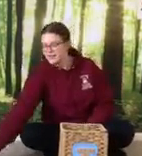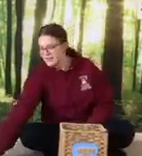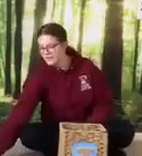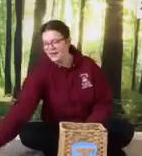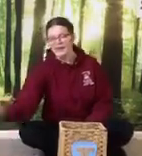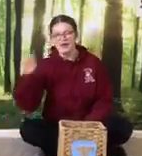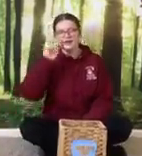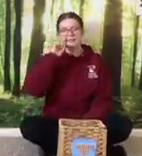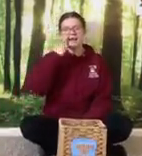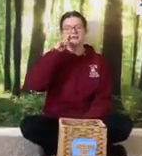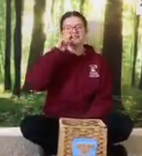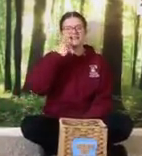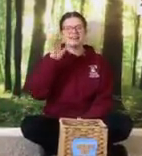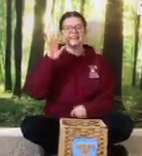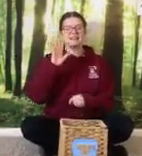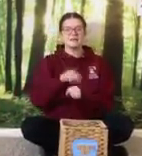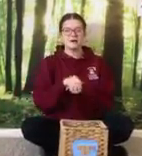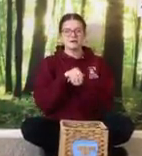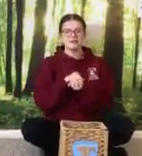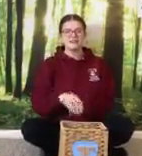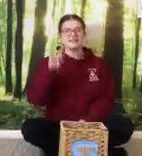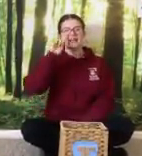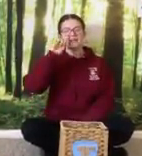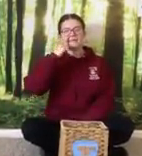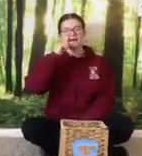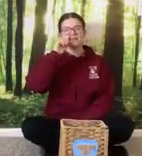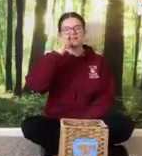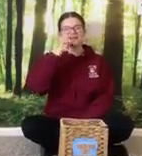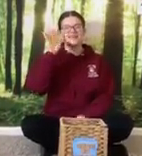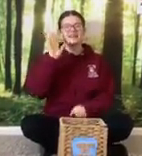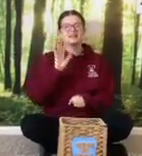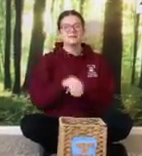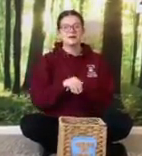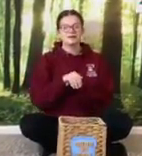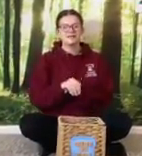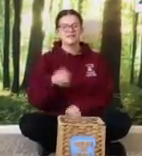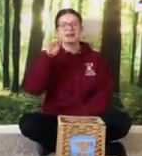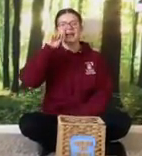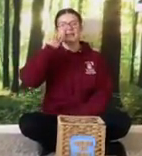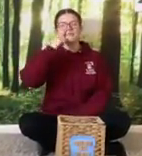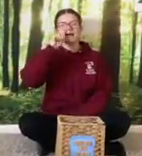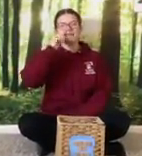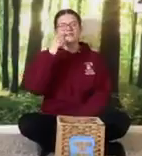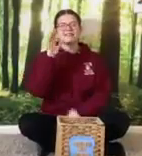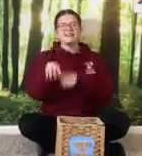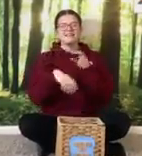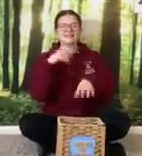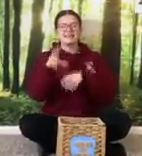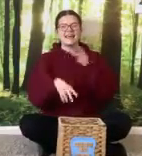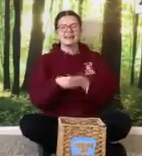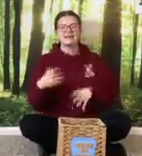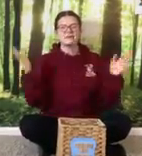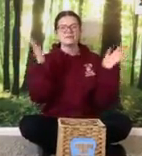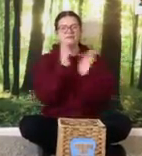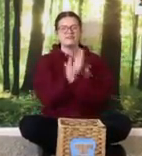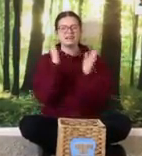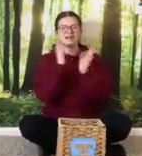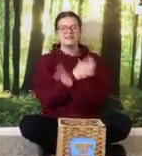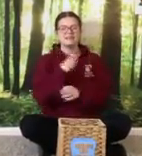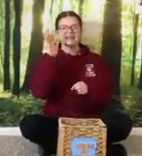The mouse is in the box. The mouse is in the box. The mouse is the animal that's hiding in